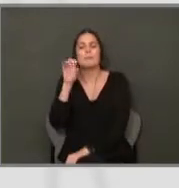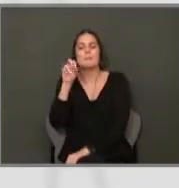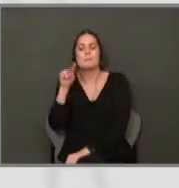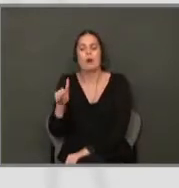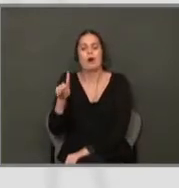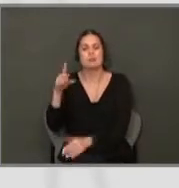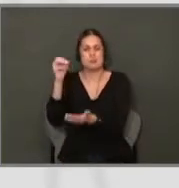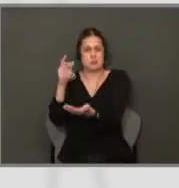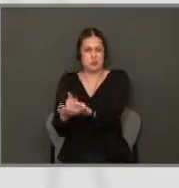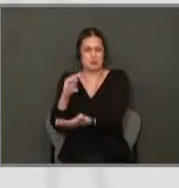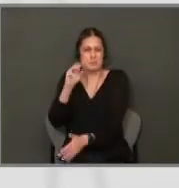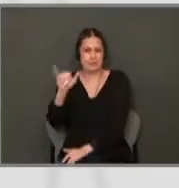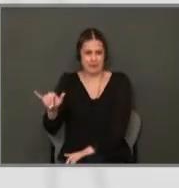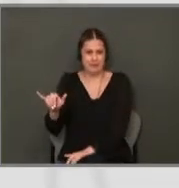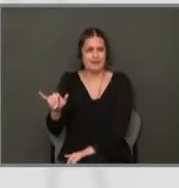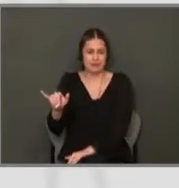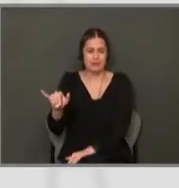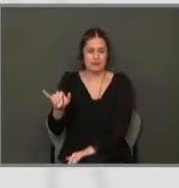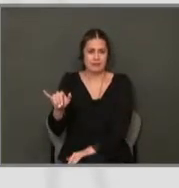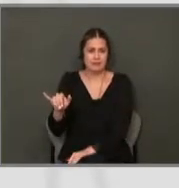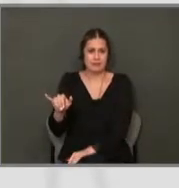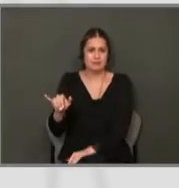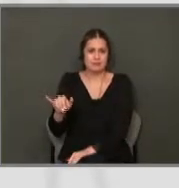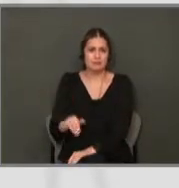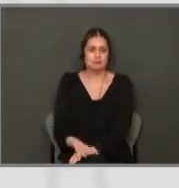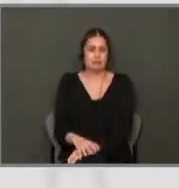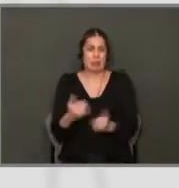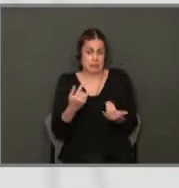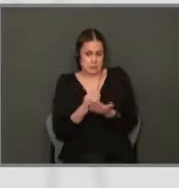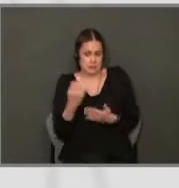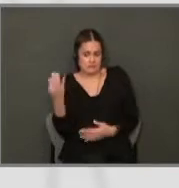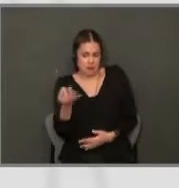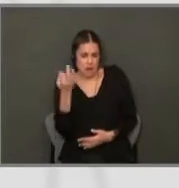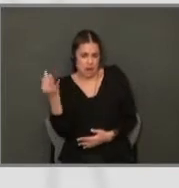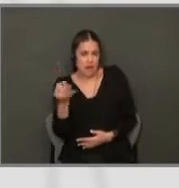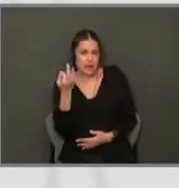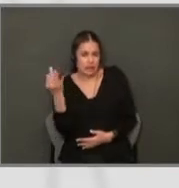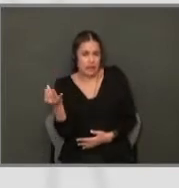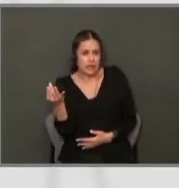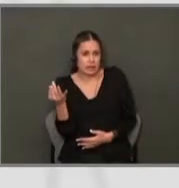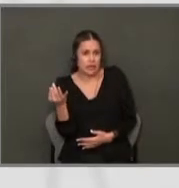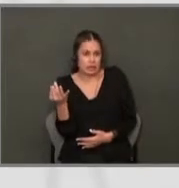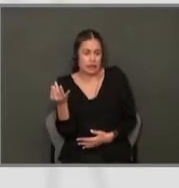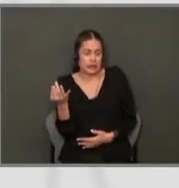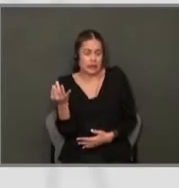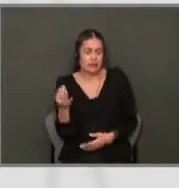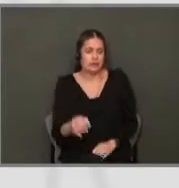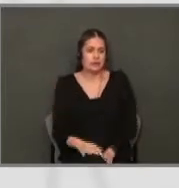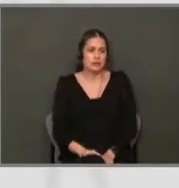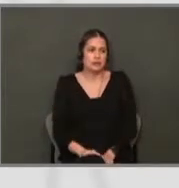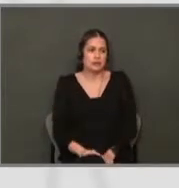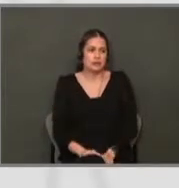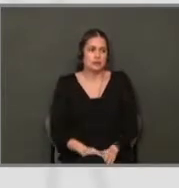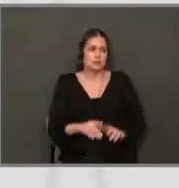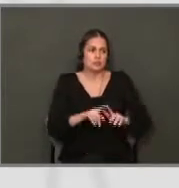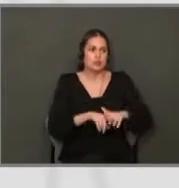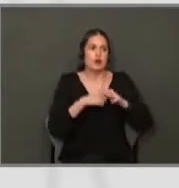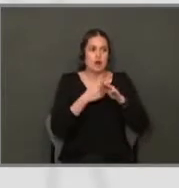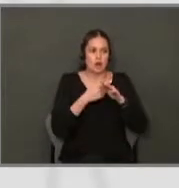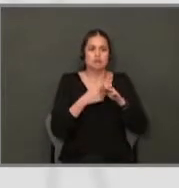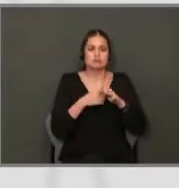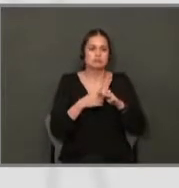May. And actually, this Friday, we'll be issuing solicitations to use those dollars